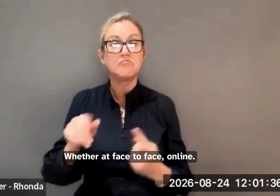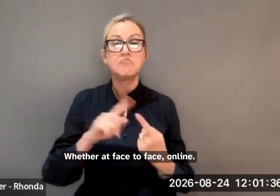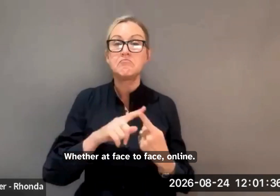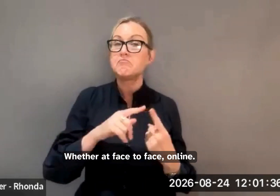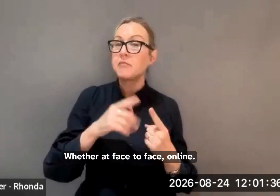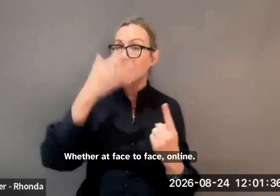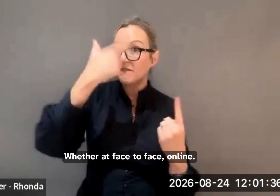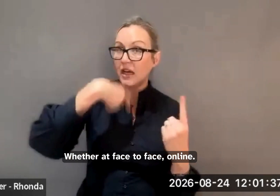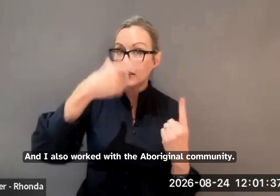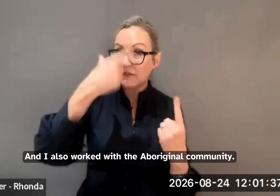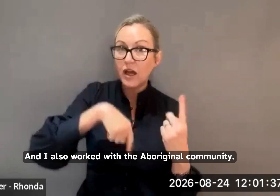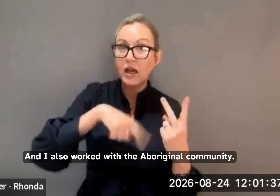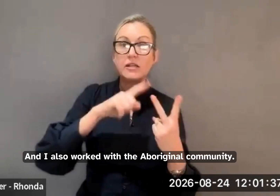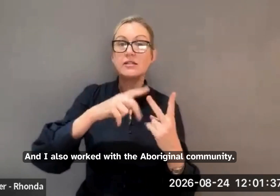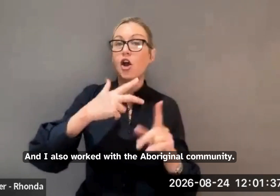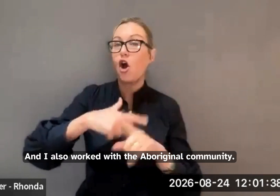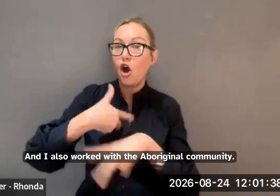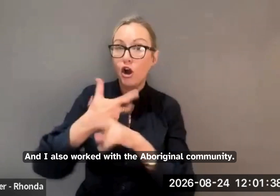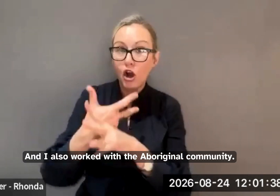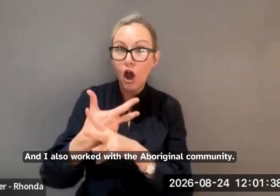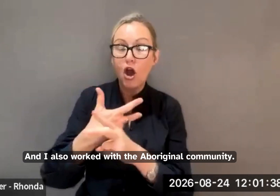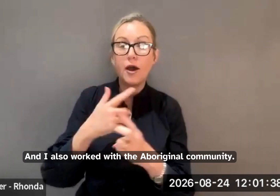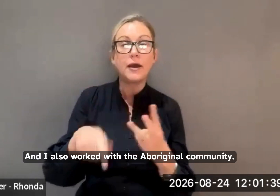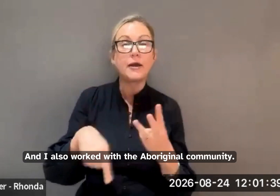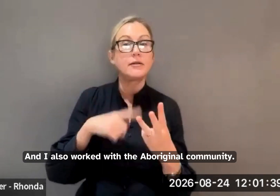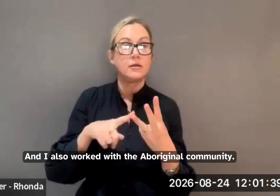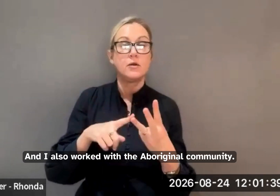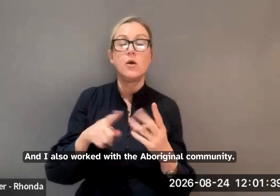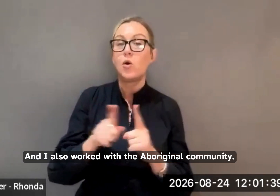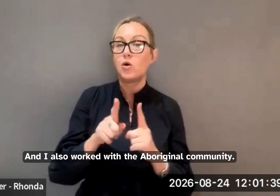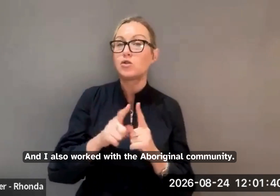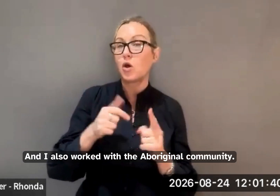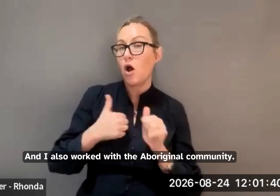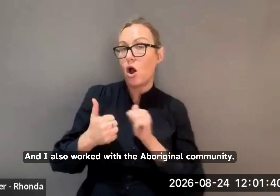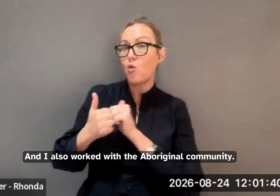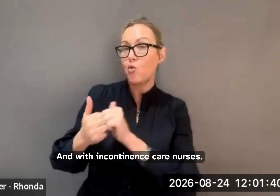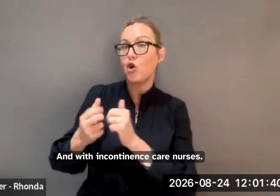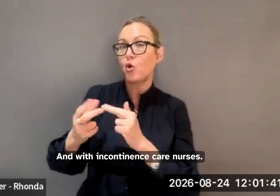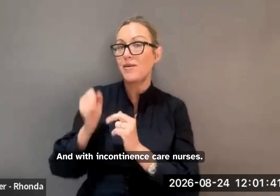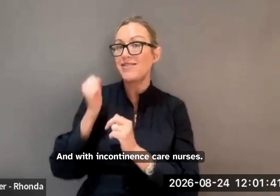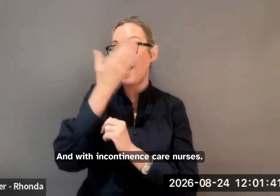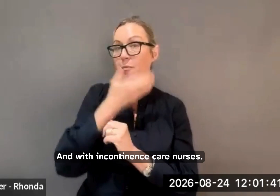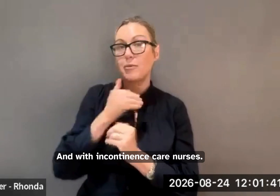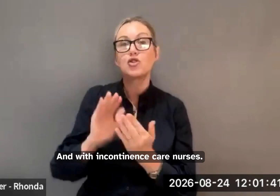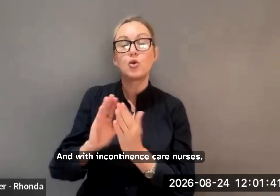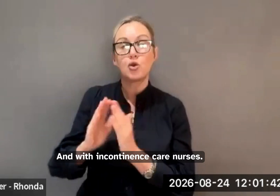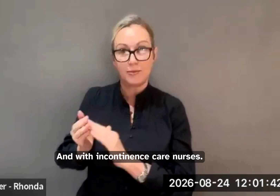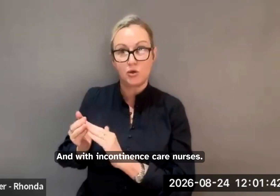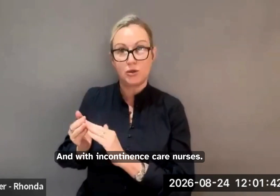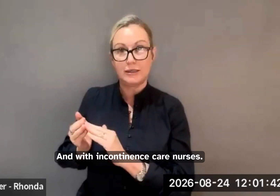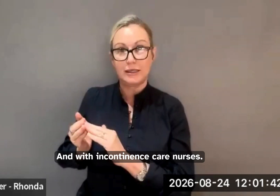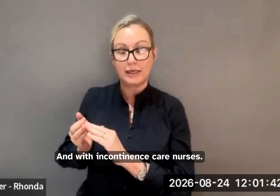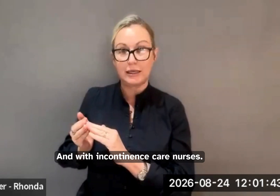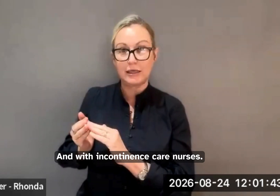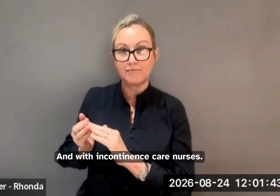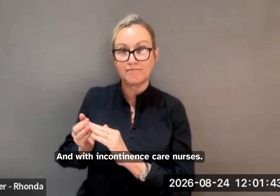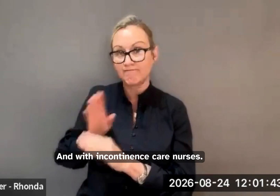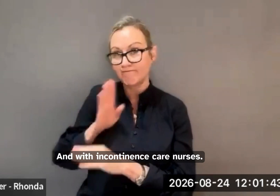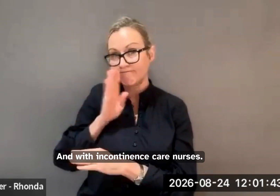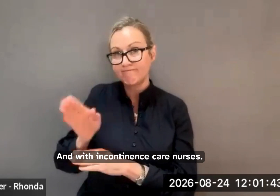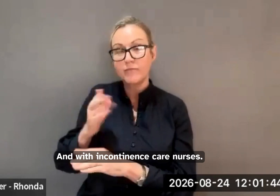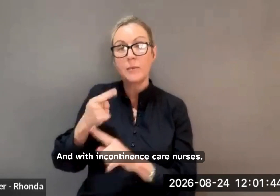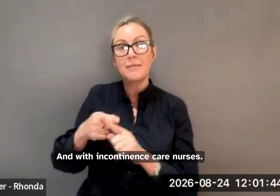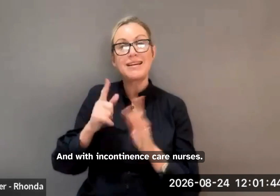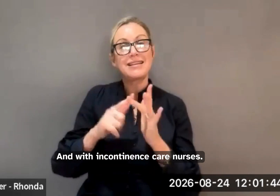face-to-face, online, and I also work with the Aboriginal community and with